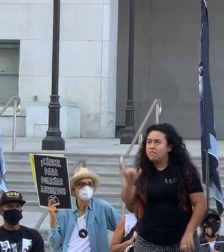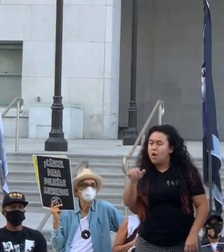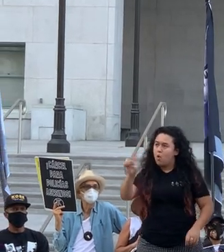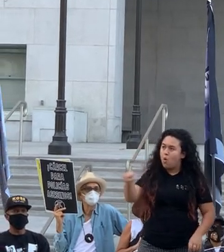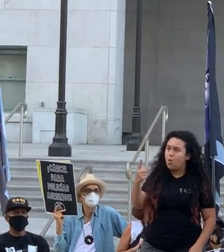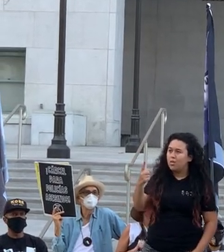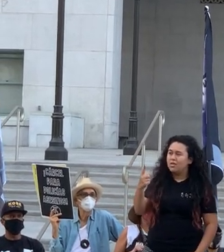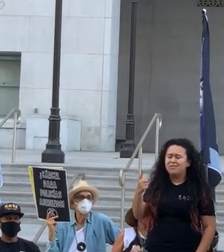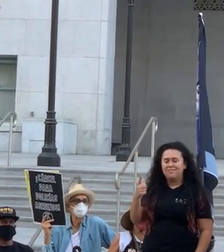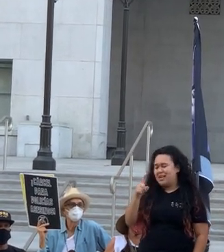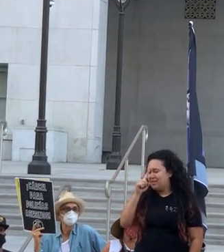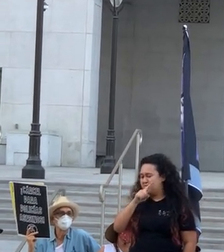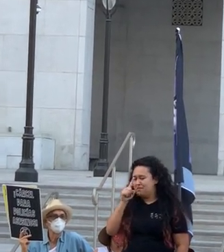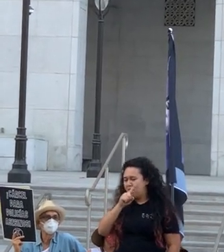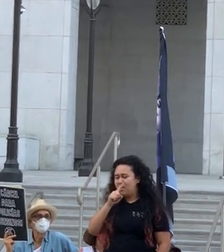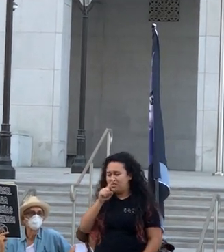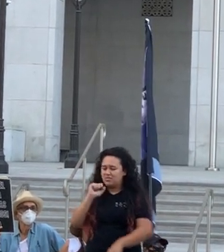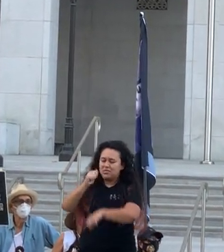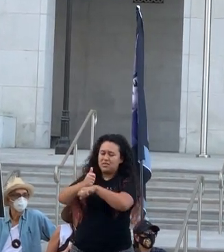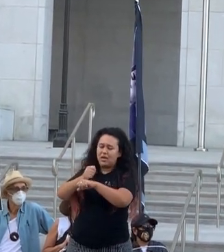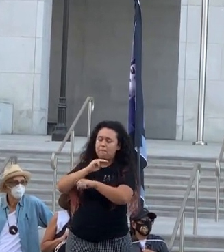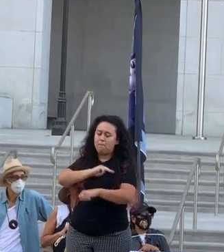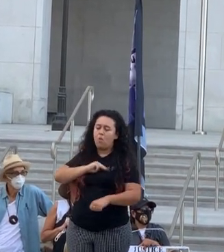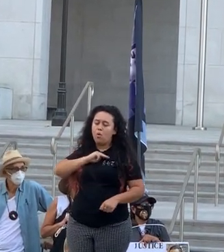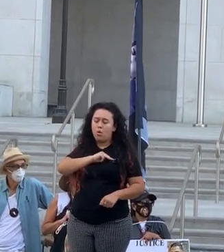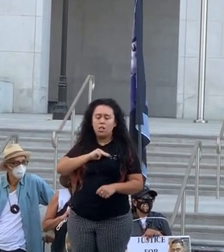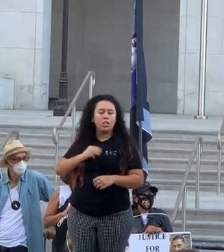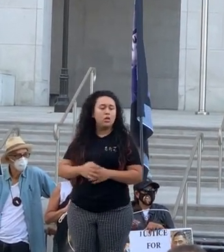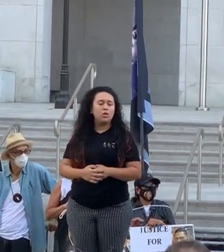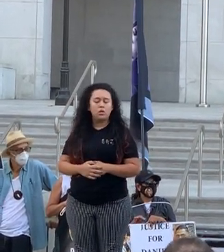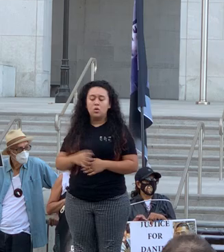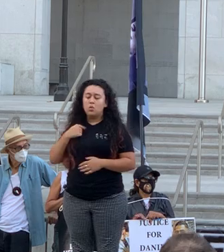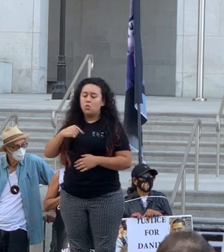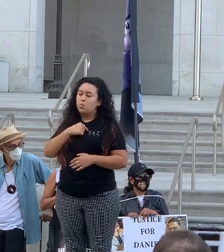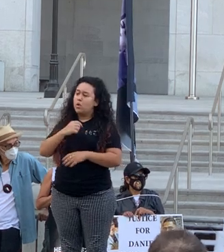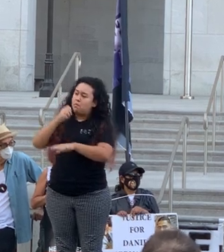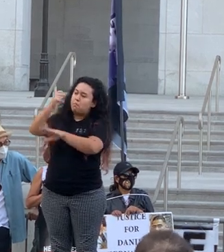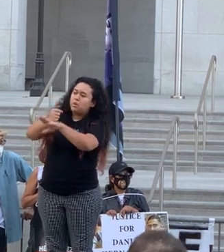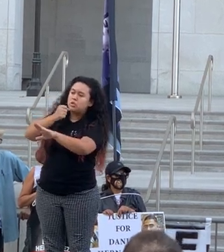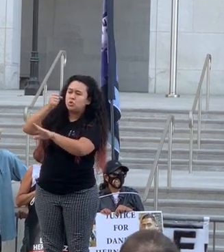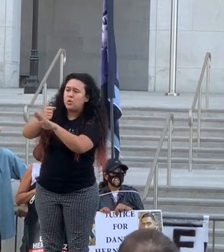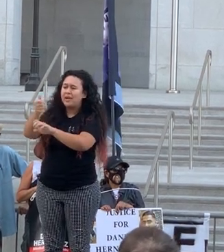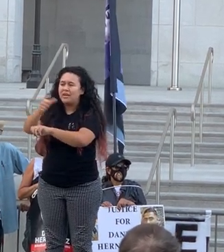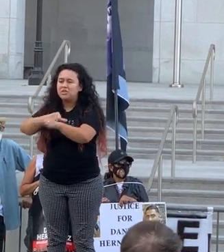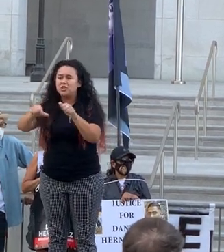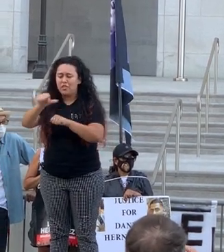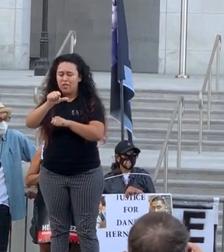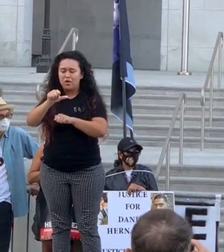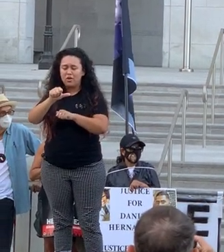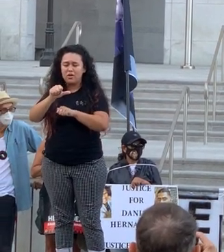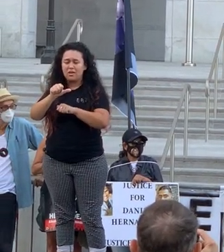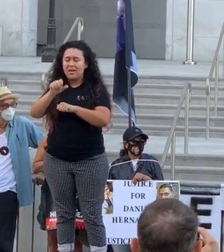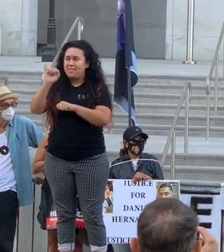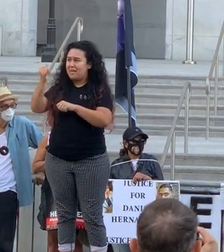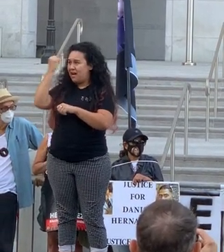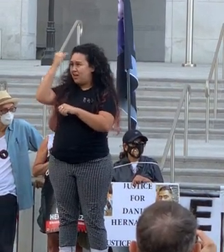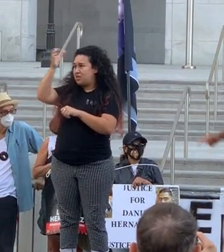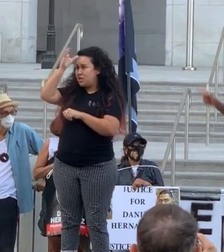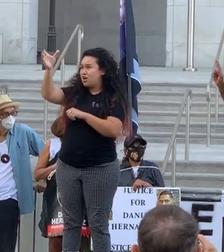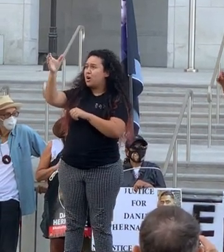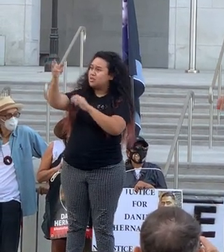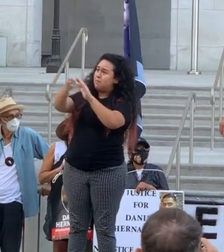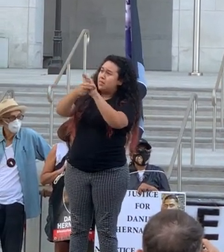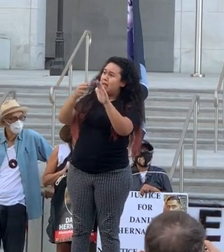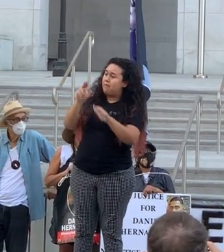a false construction of morality that would make us betray each other on the idea of criminality.